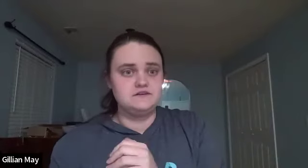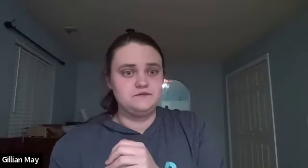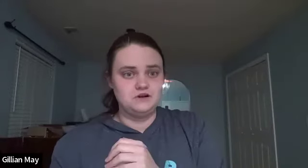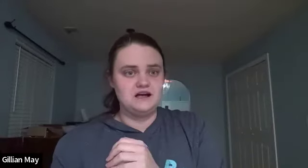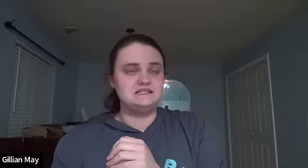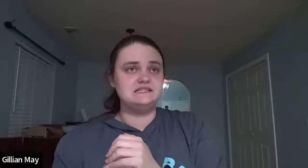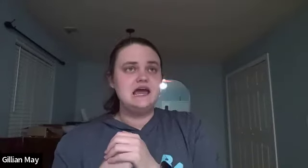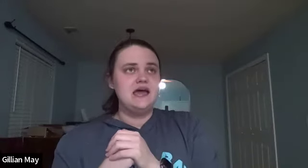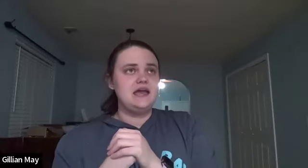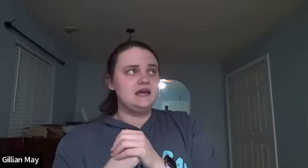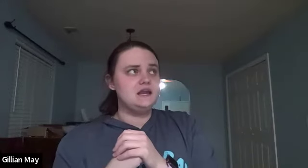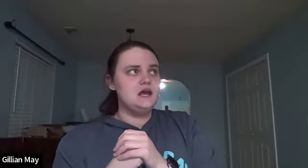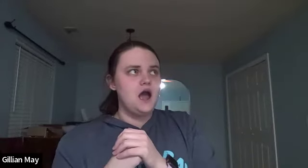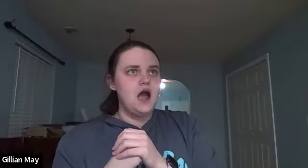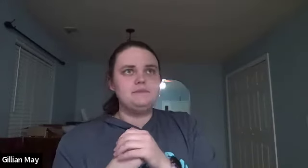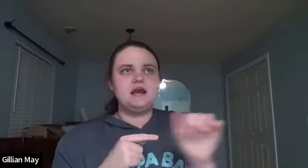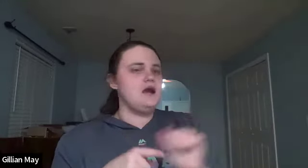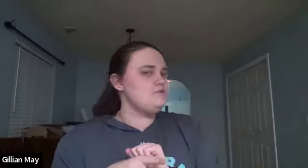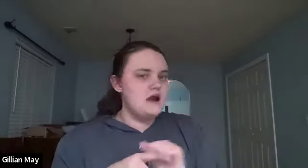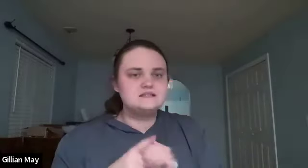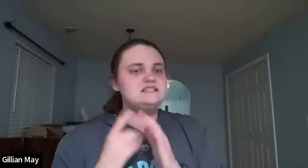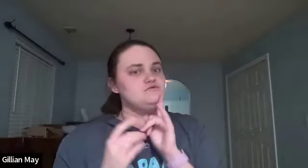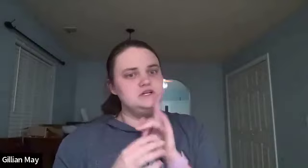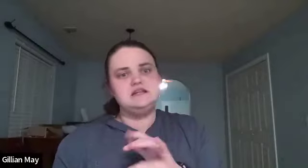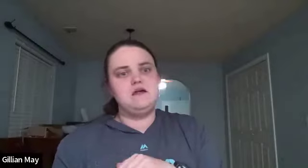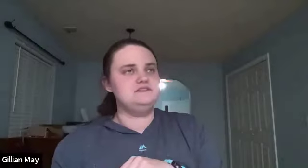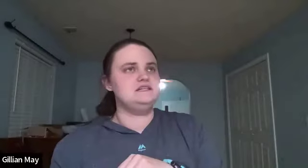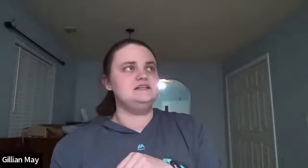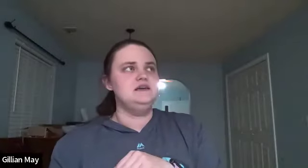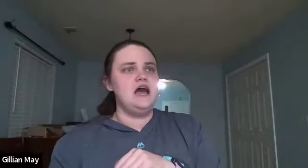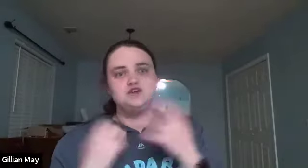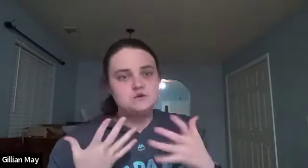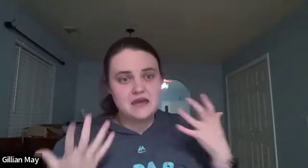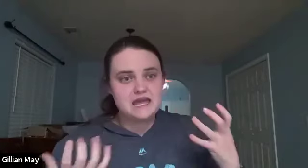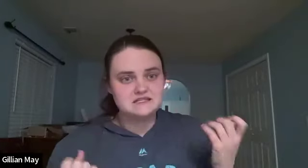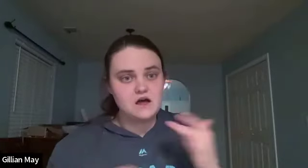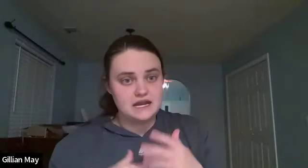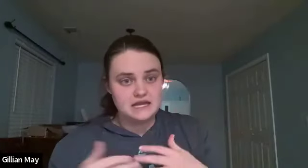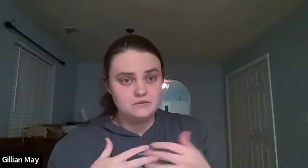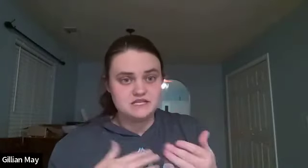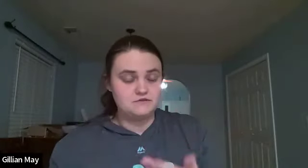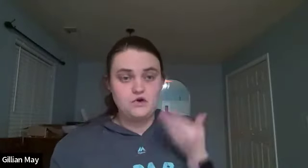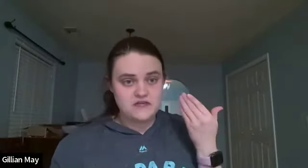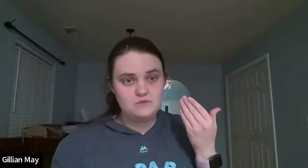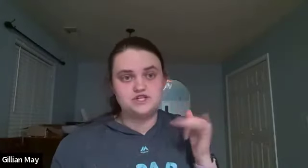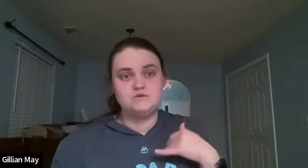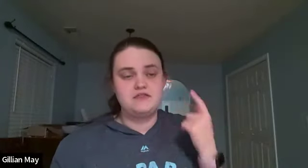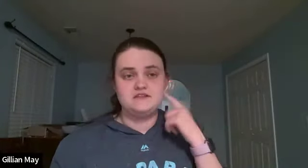a few more classes. And I mean, I practiced, I really loved it. I talk with my hands a lot, anyways, before then, which is why I thought this